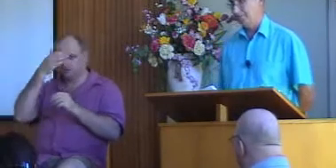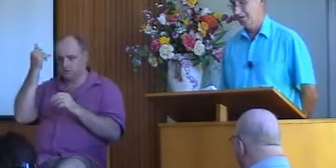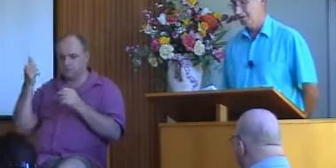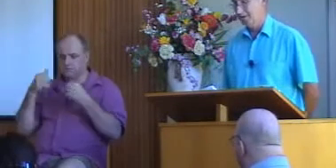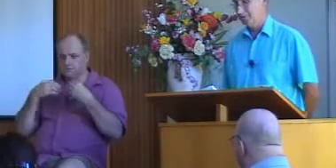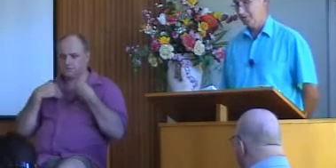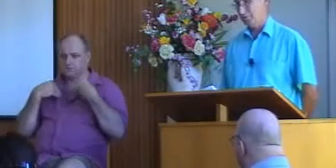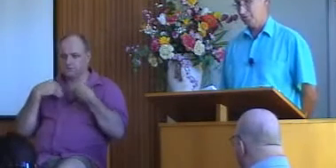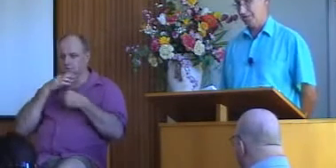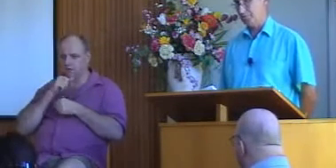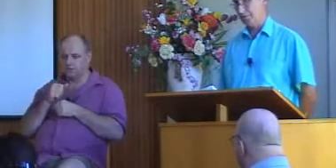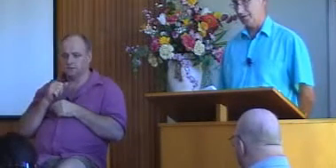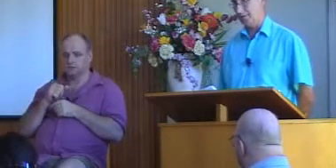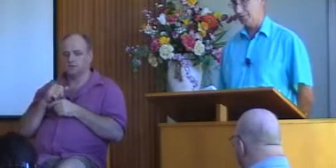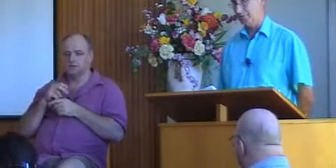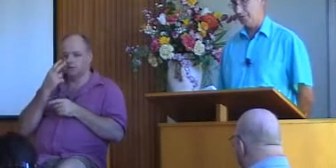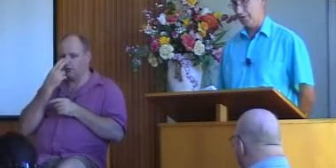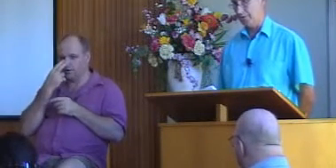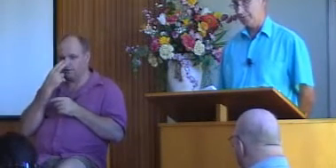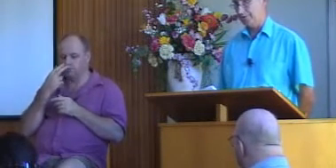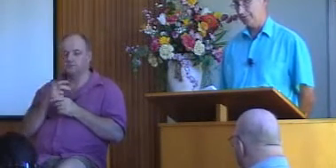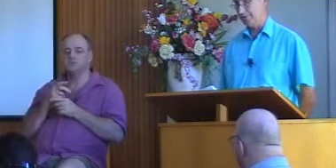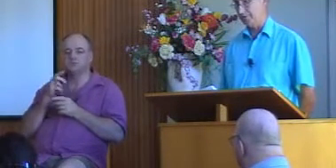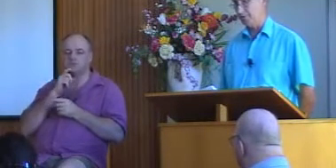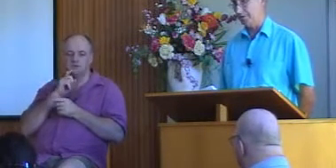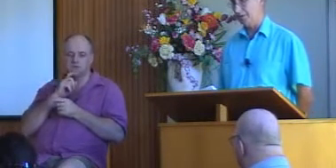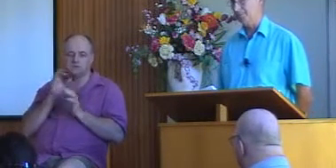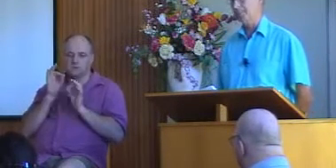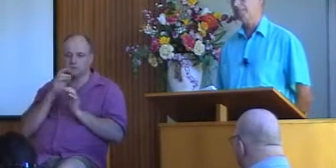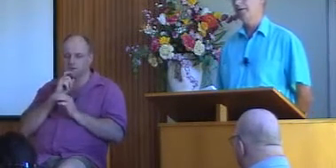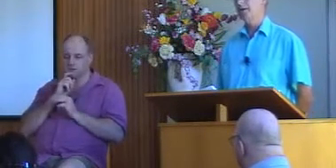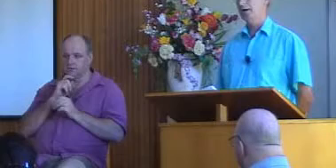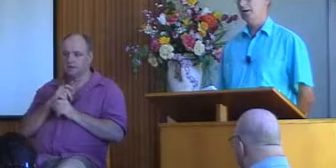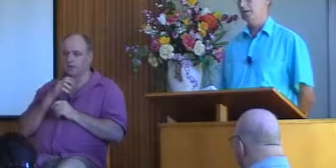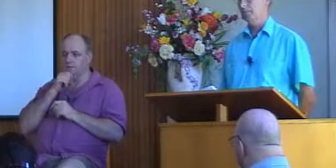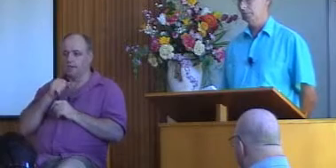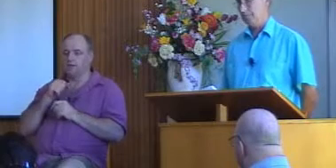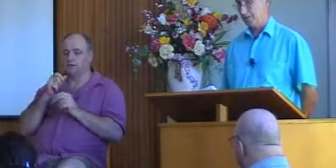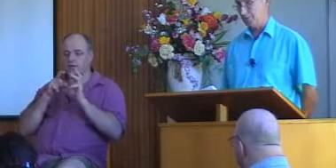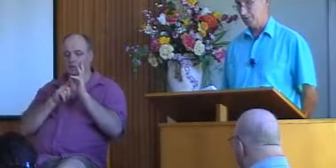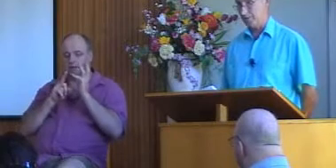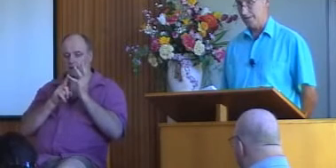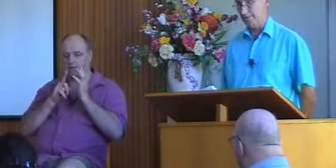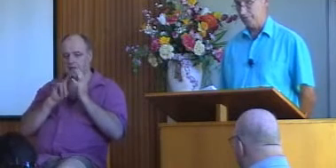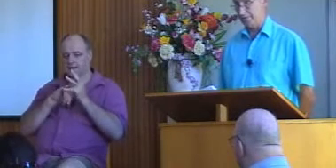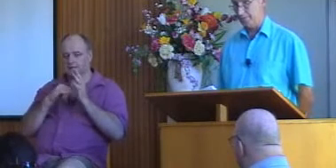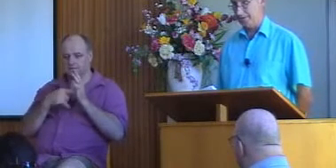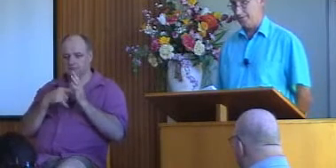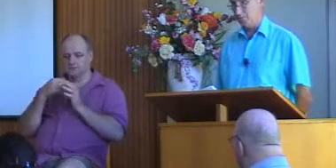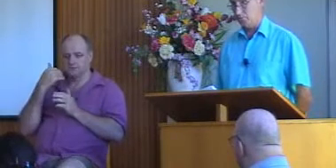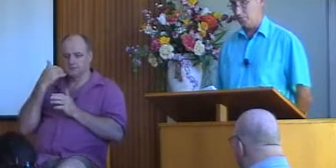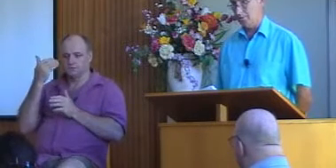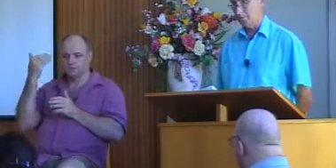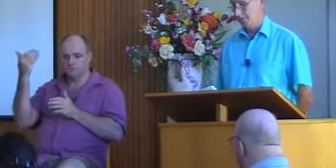night to listen to a guest speaker, and he was an American preacher, if I remember rightly. There were about 700 or 800 people